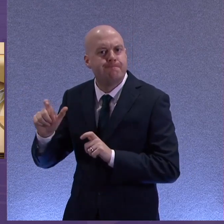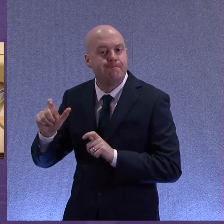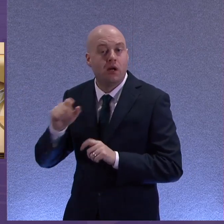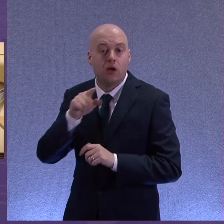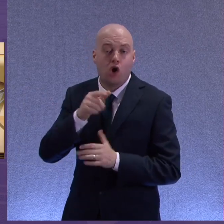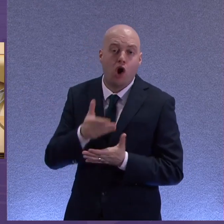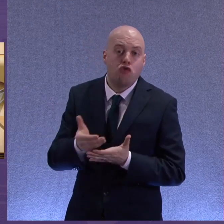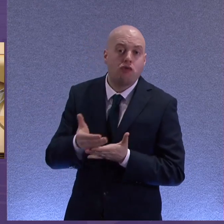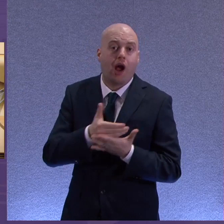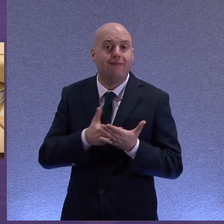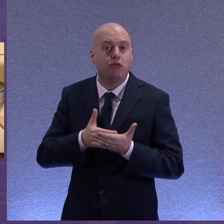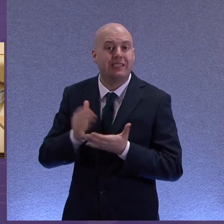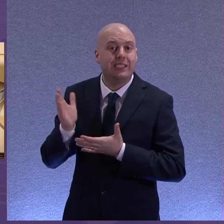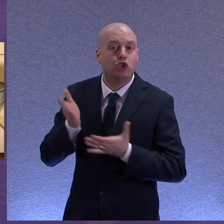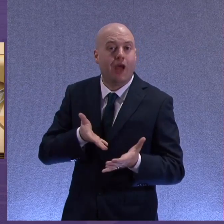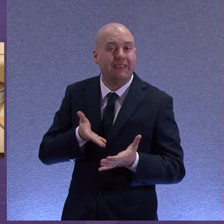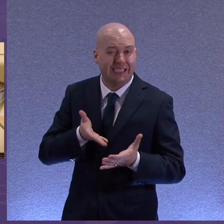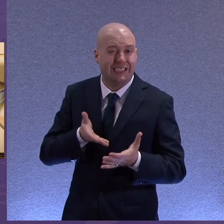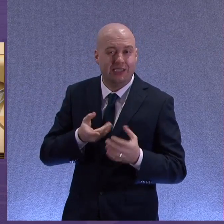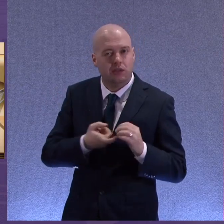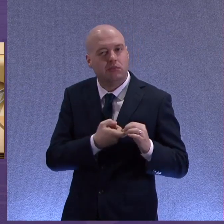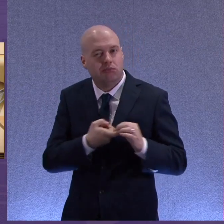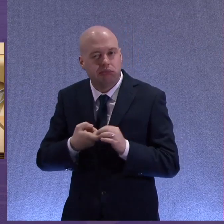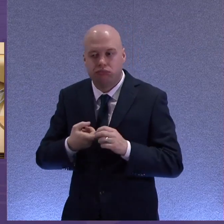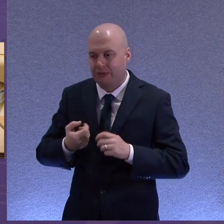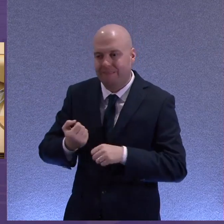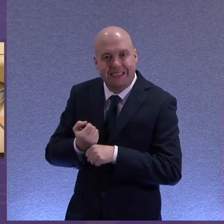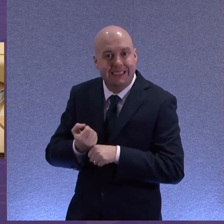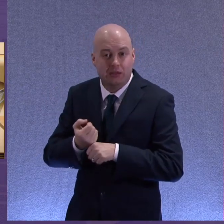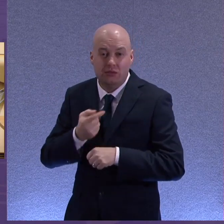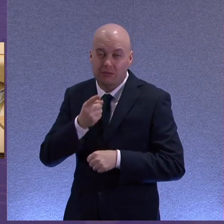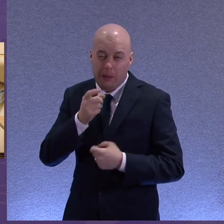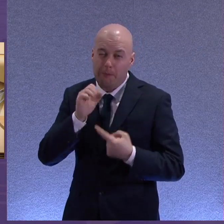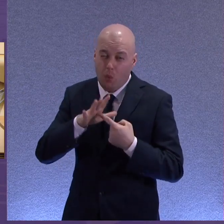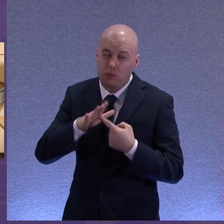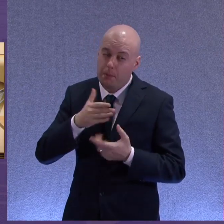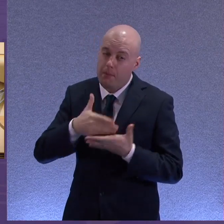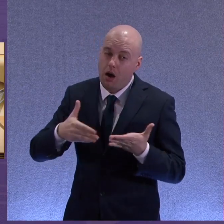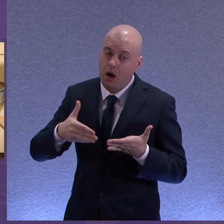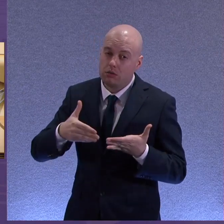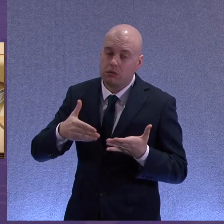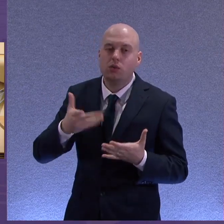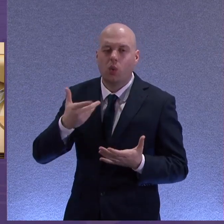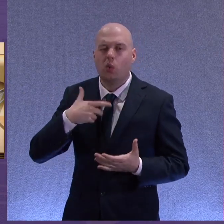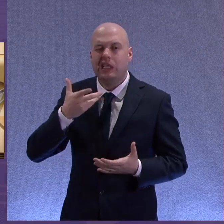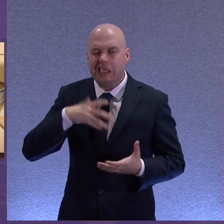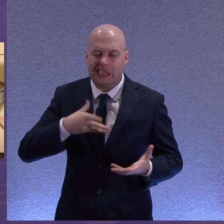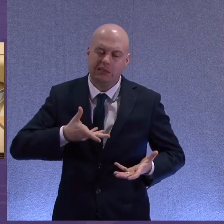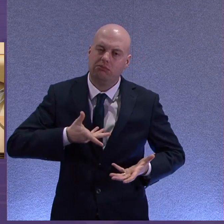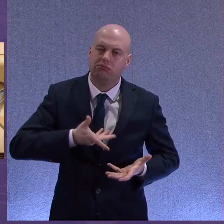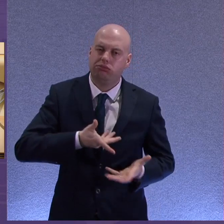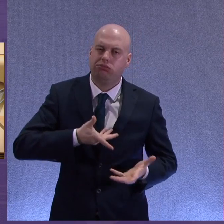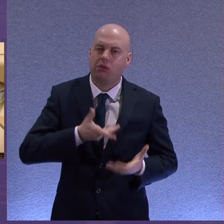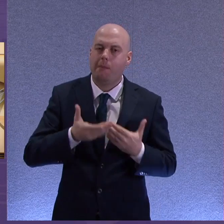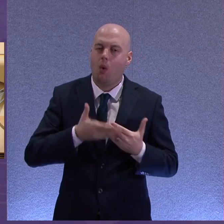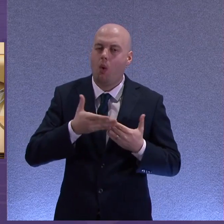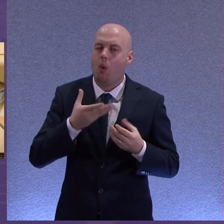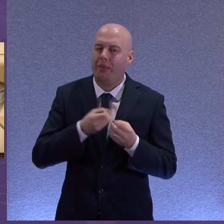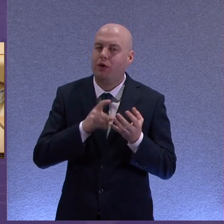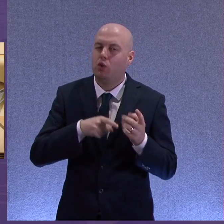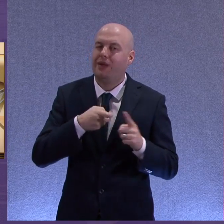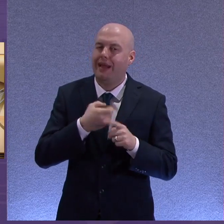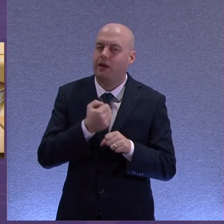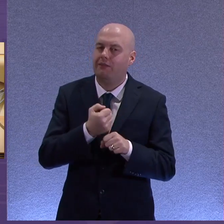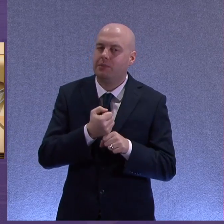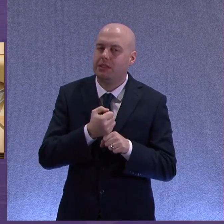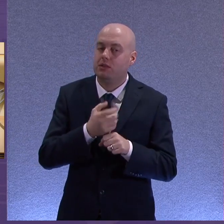is fully recognised by the Scottish Government, and also from a discussion we've had with the UK Government by the UK Government. But I can assure the member that it's an issue